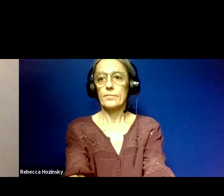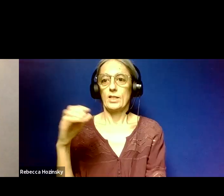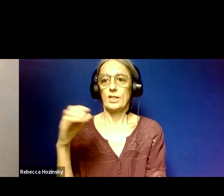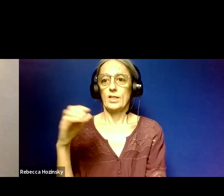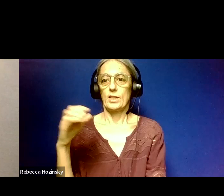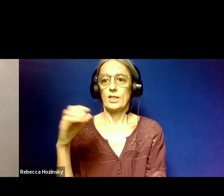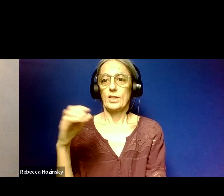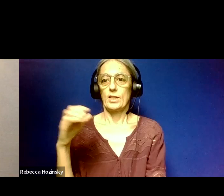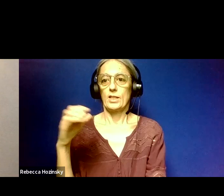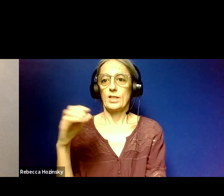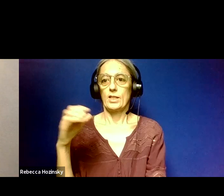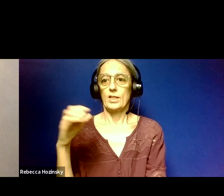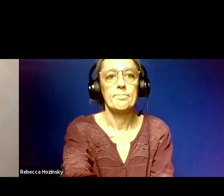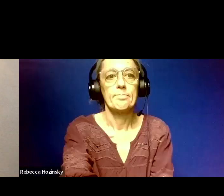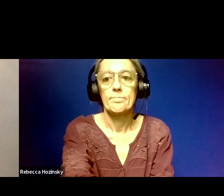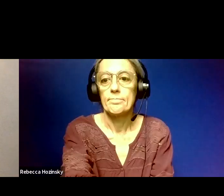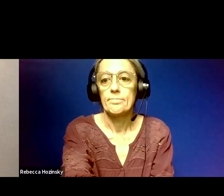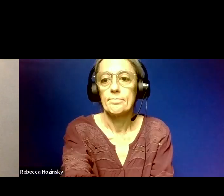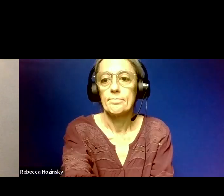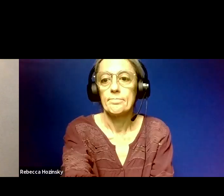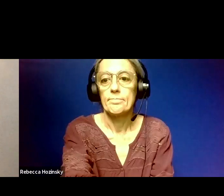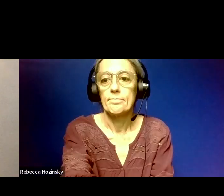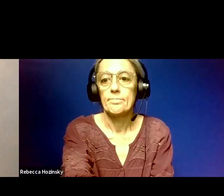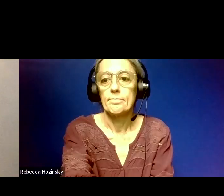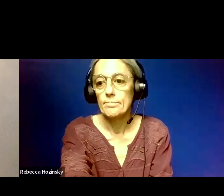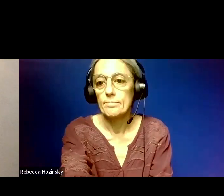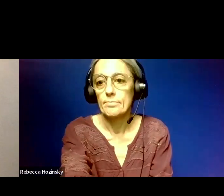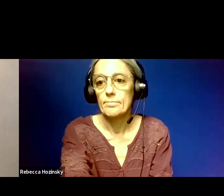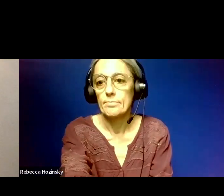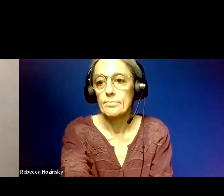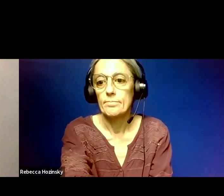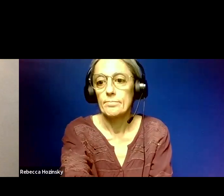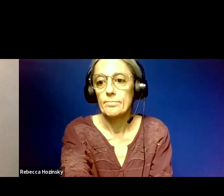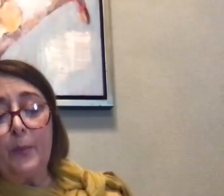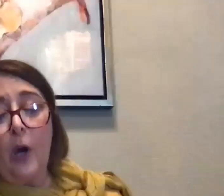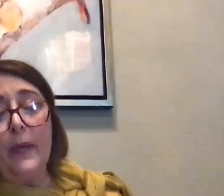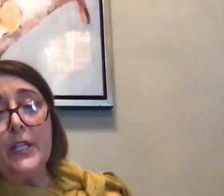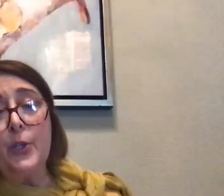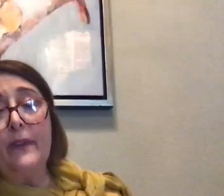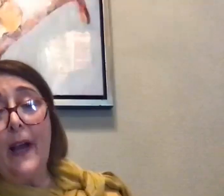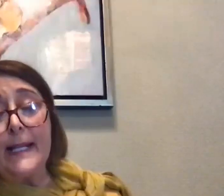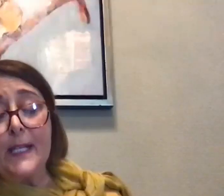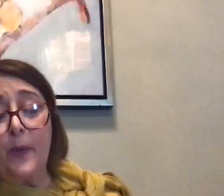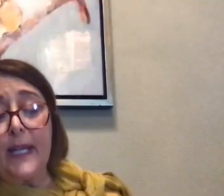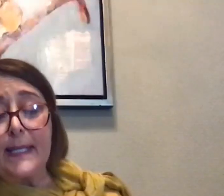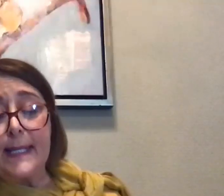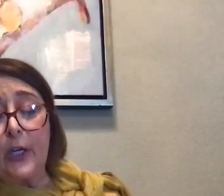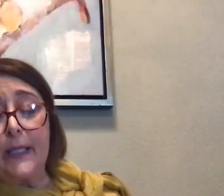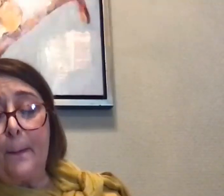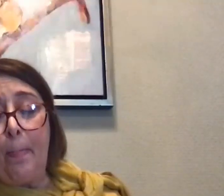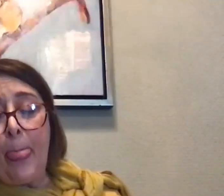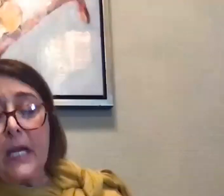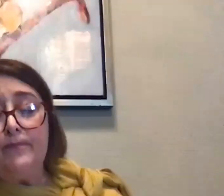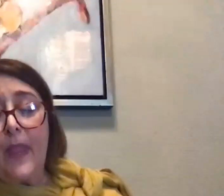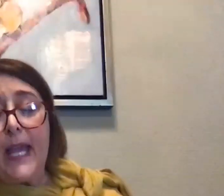up of 2 HR personnel, myself, and we have a lawyer from our legal department to advise us when